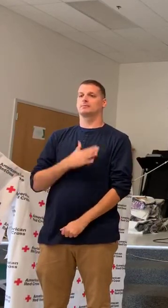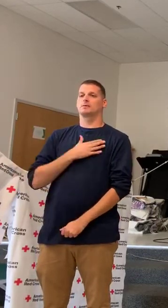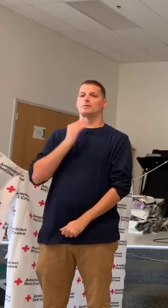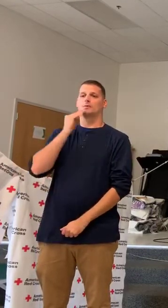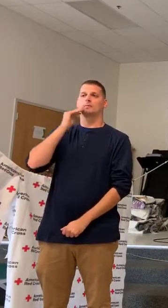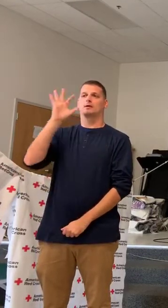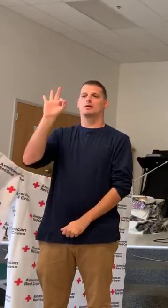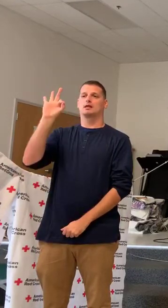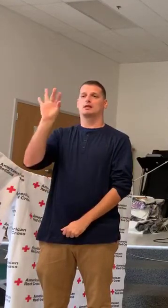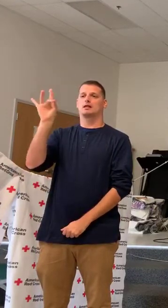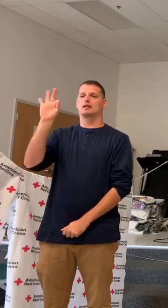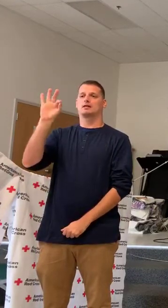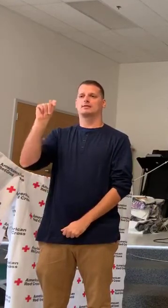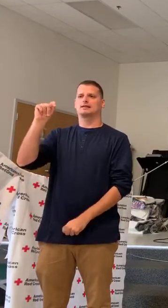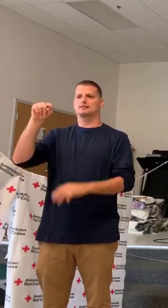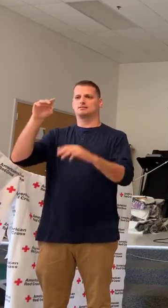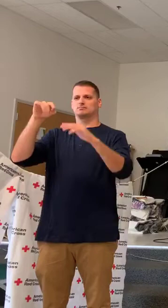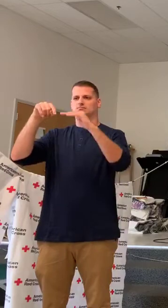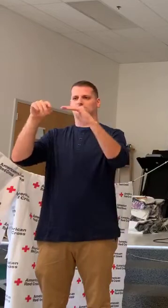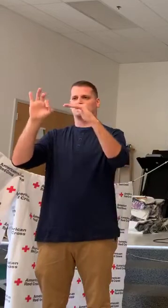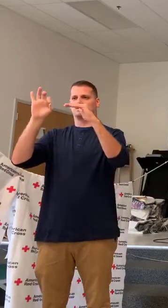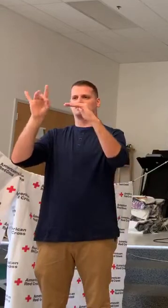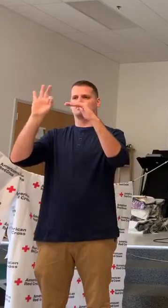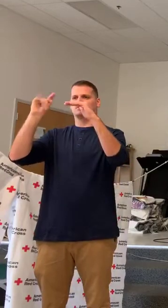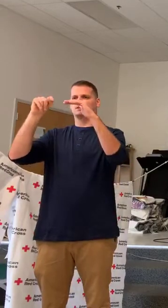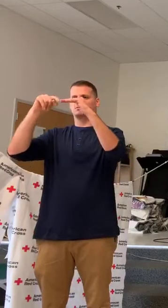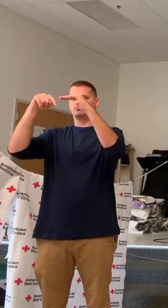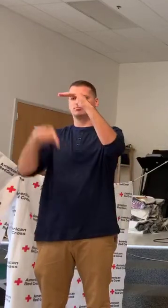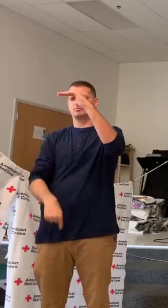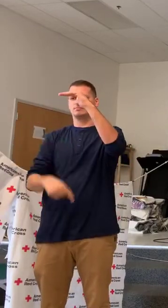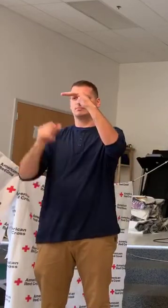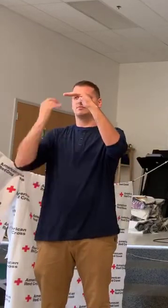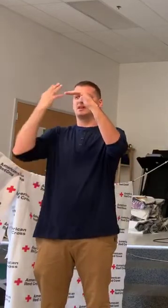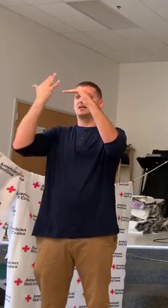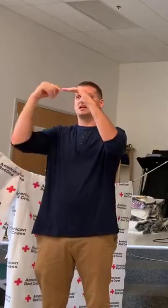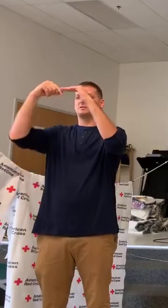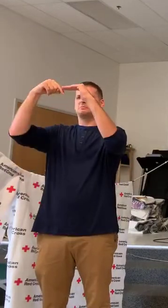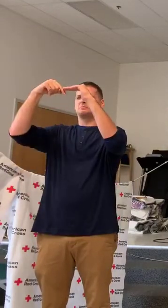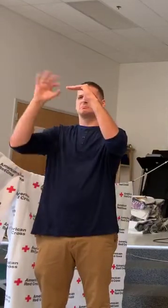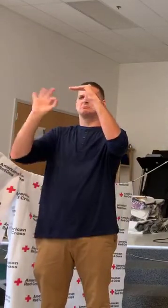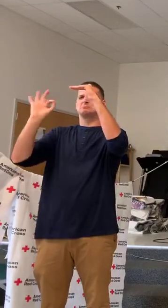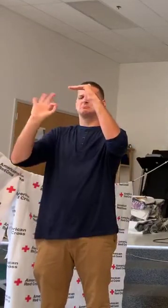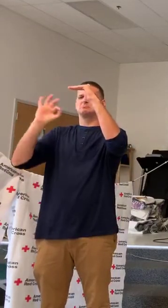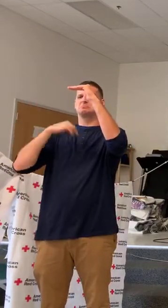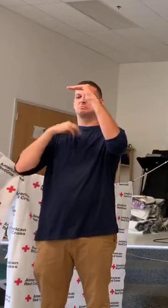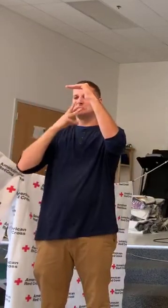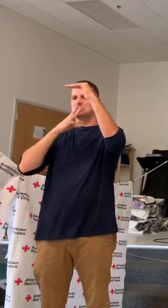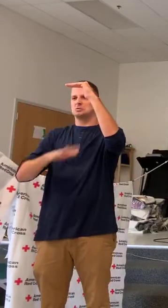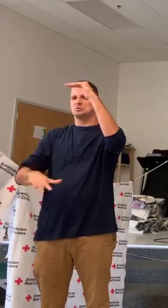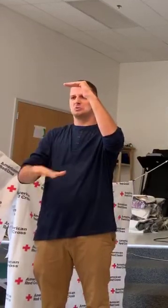Wells, okay, so normally retardant doesn't impact that. Are you talking about the lack of water in the area?